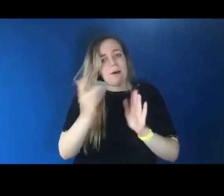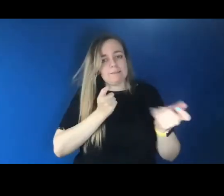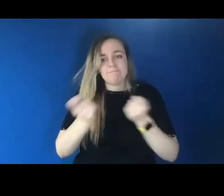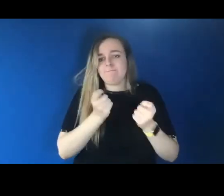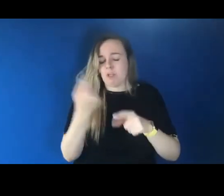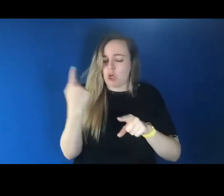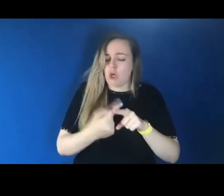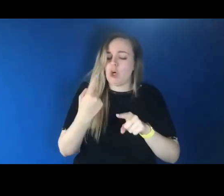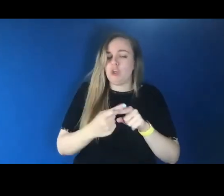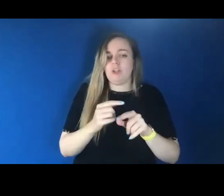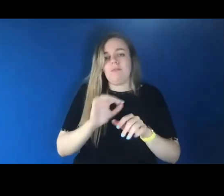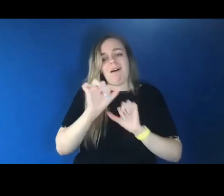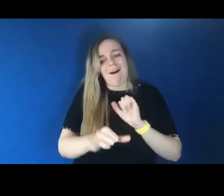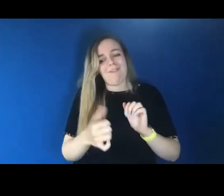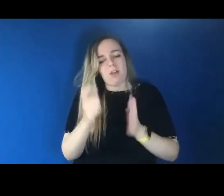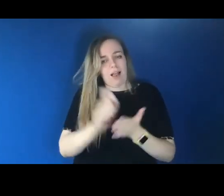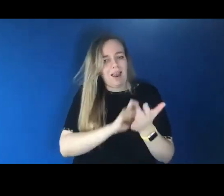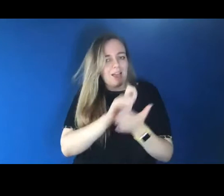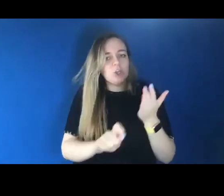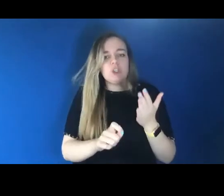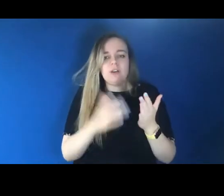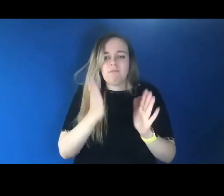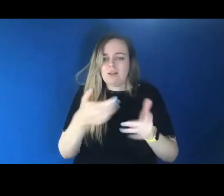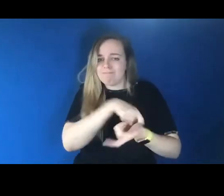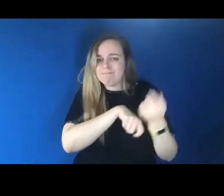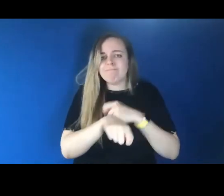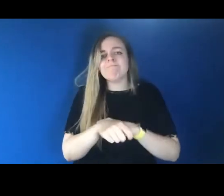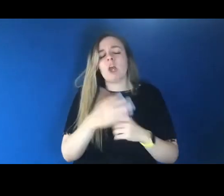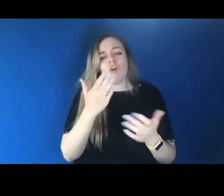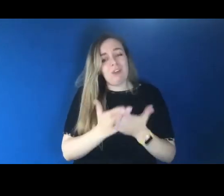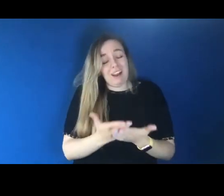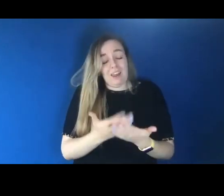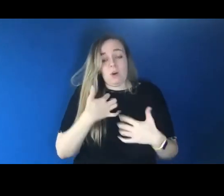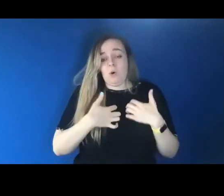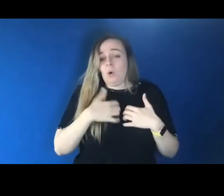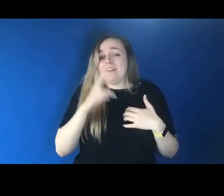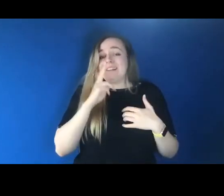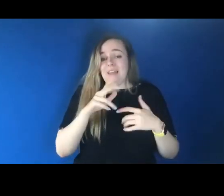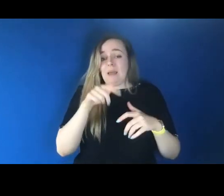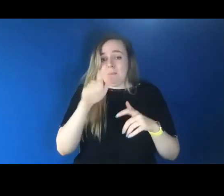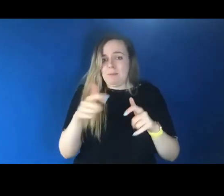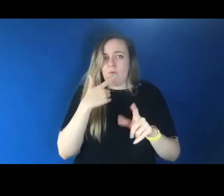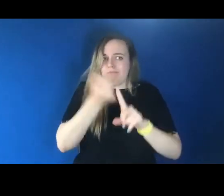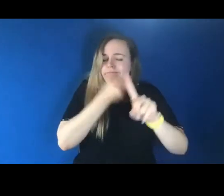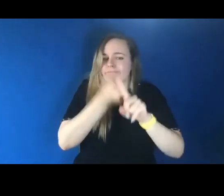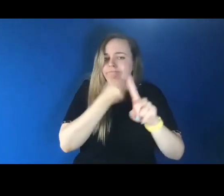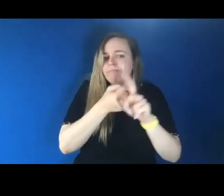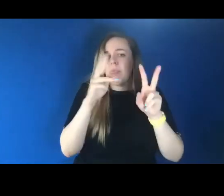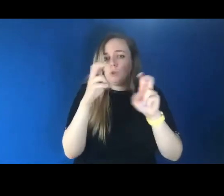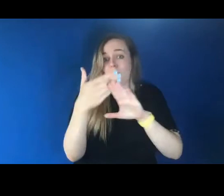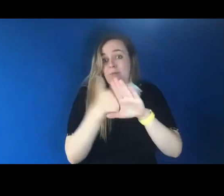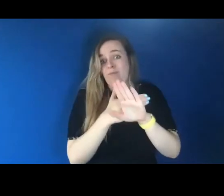on after the election. And it's really good to see people kind of pushing this topic up the agenda before the elections.